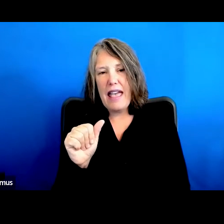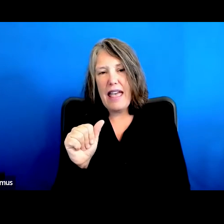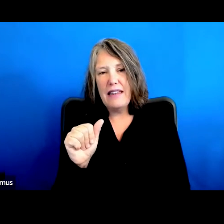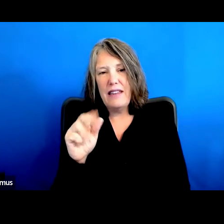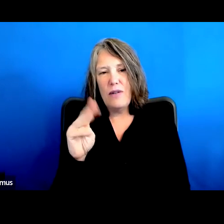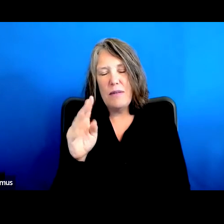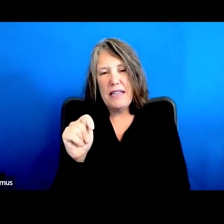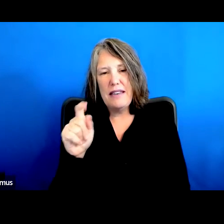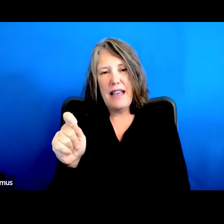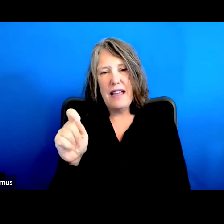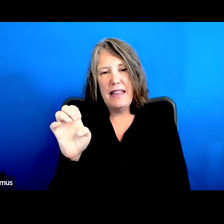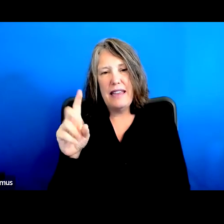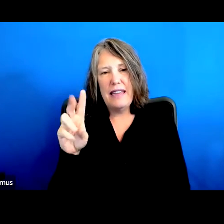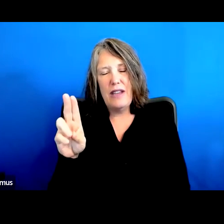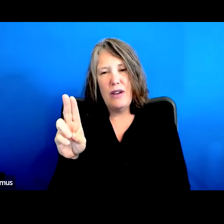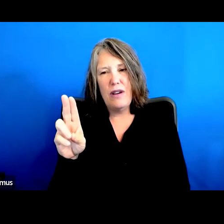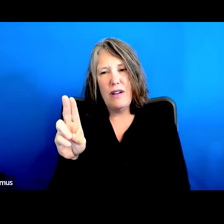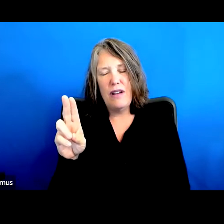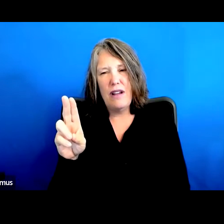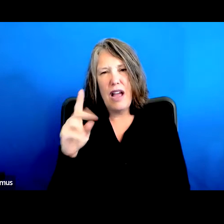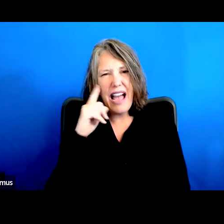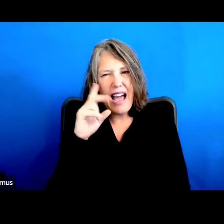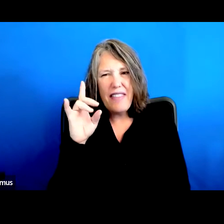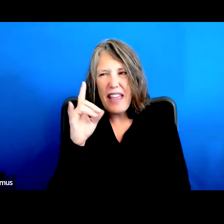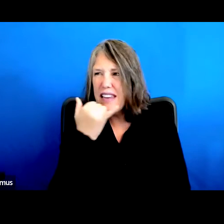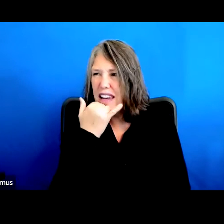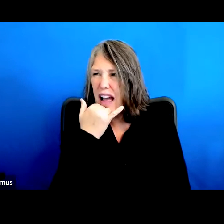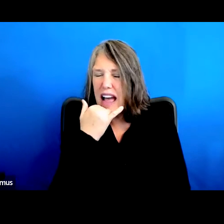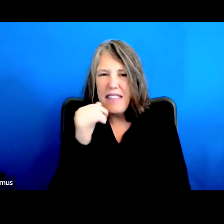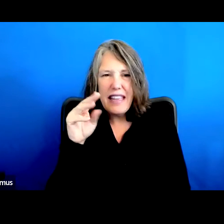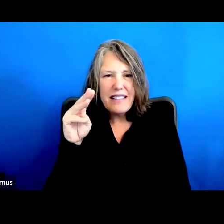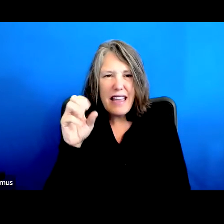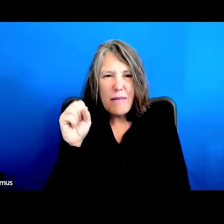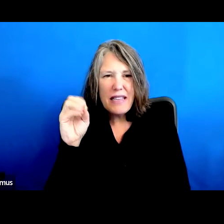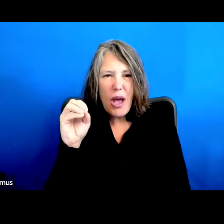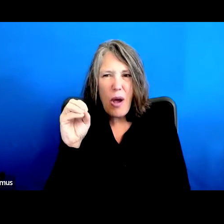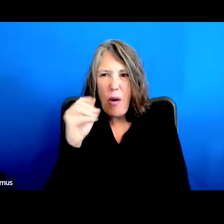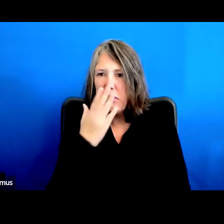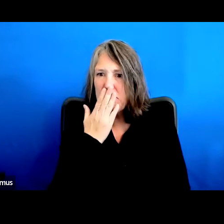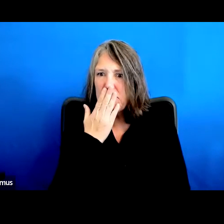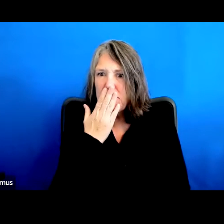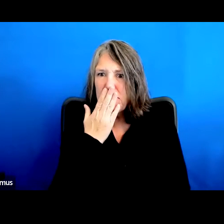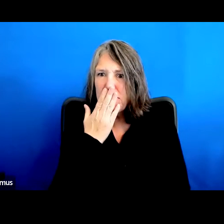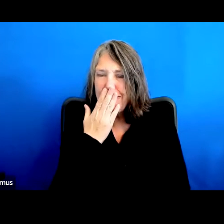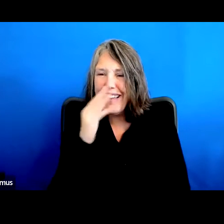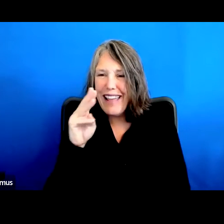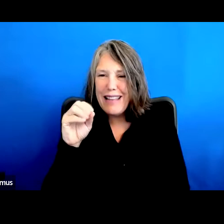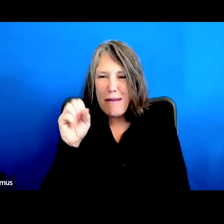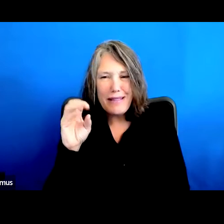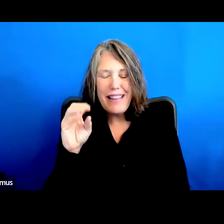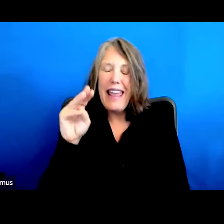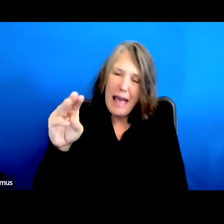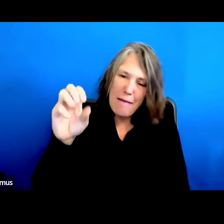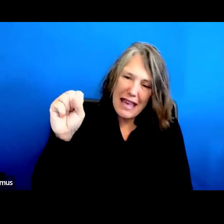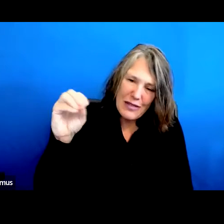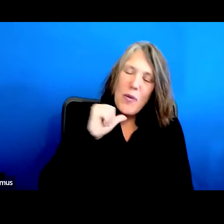at umt.edu. Oh my gosh, I think I did that wrong. I think it's mso.umt.edu. I